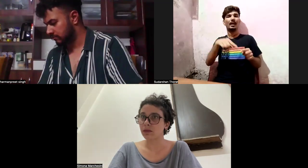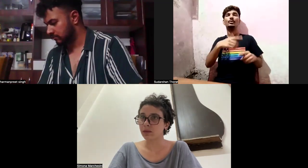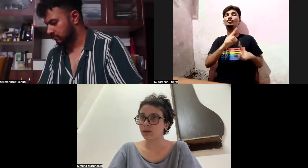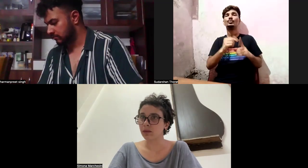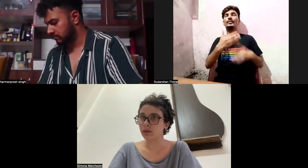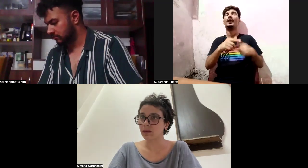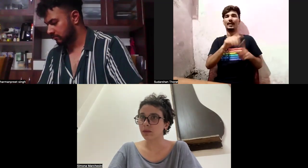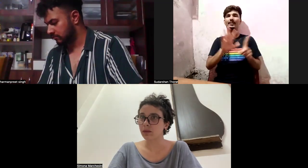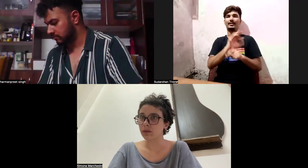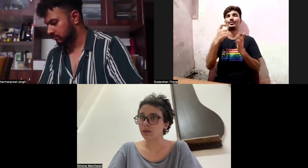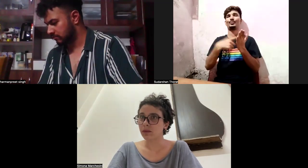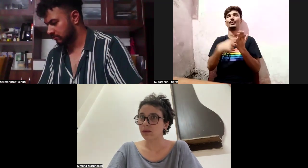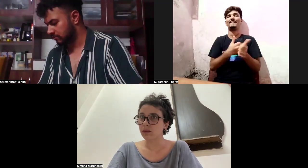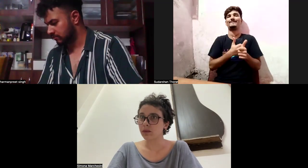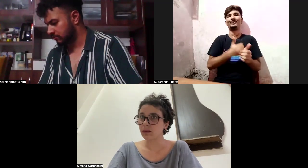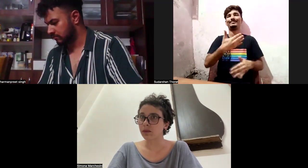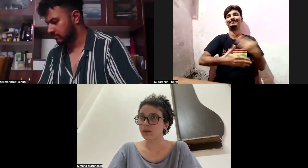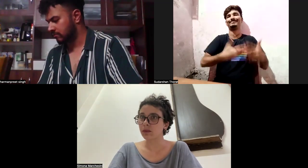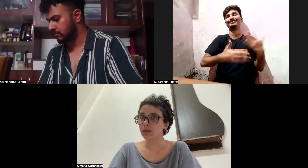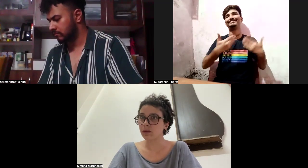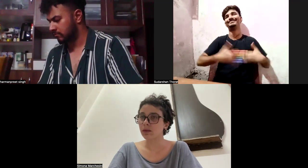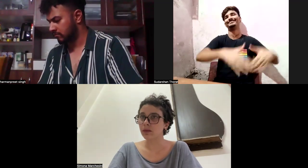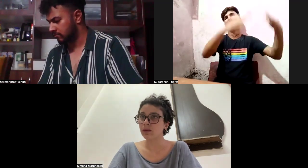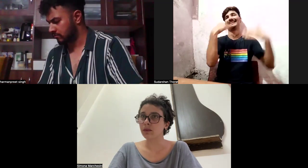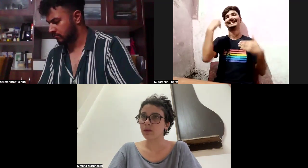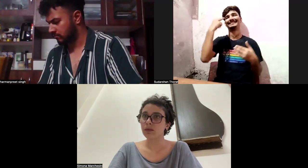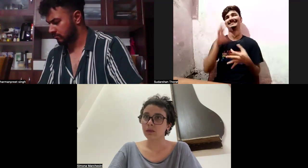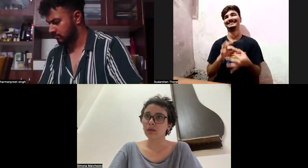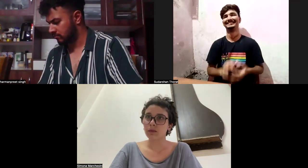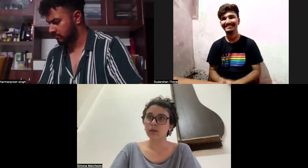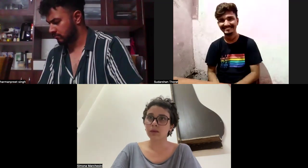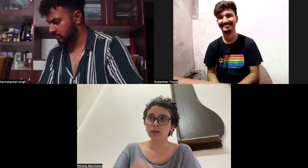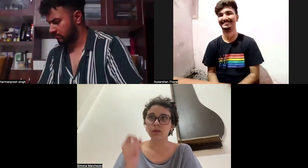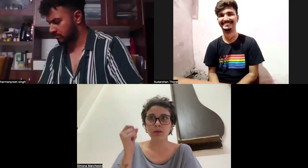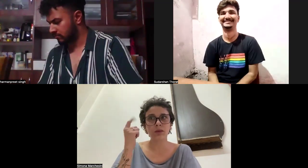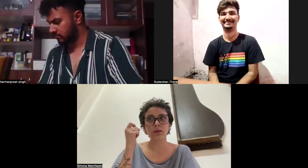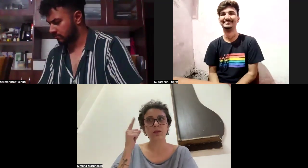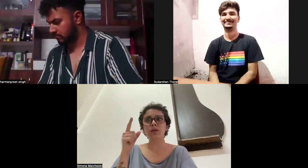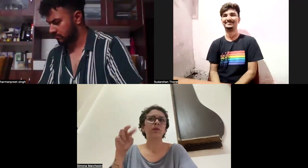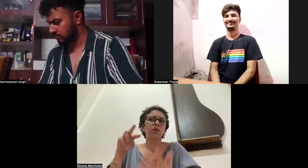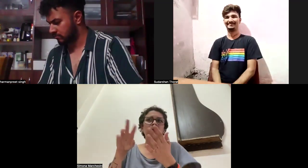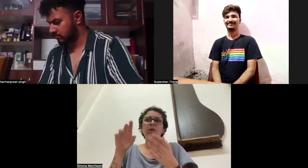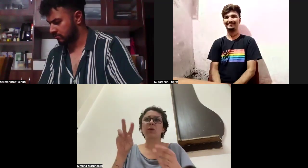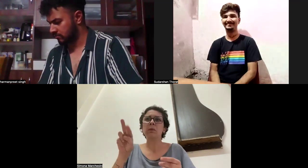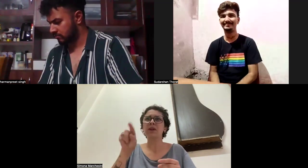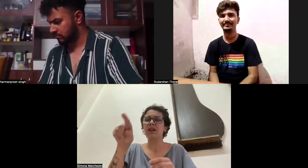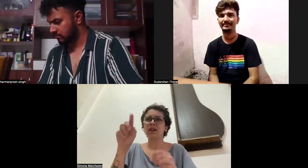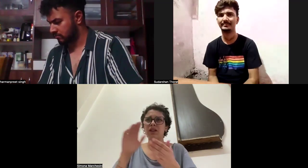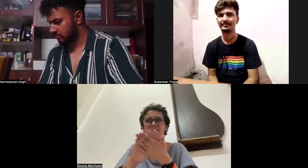for persons with other queer identities, it's different. But of course, for transgender communities,